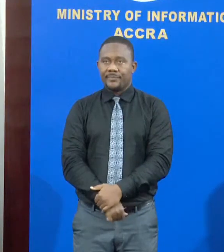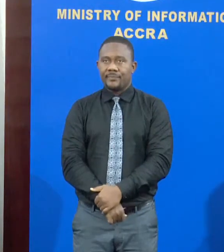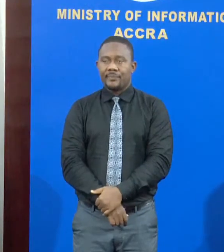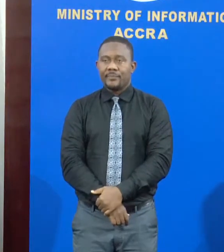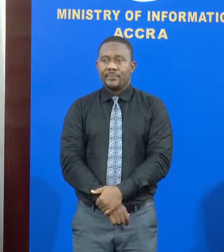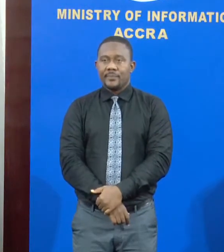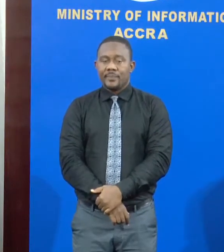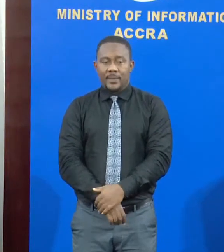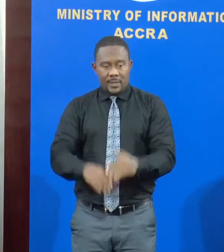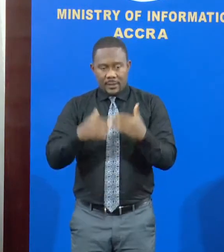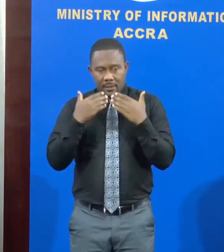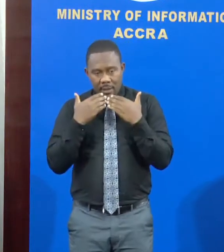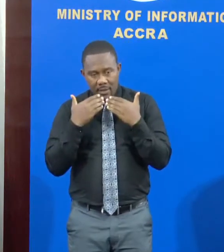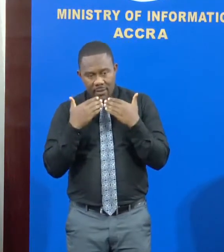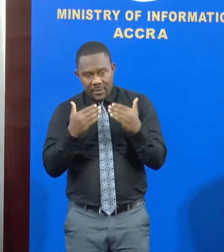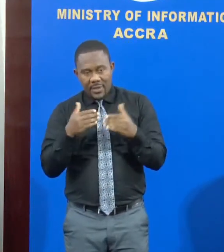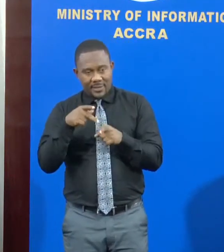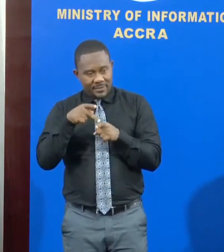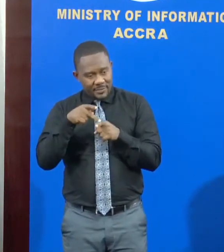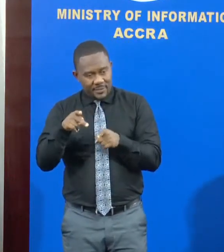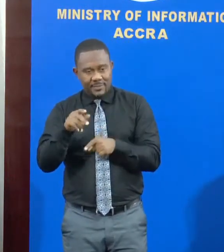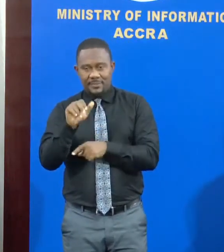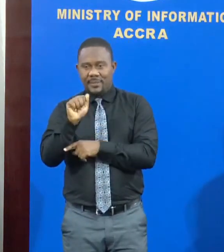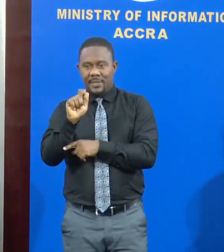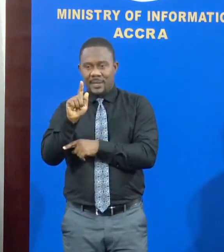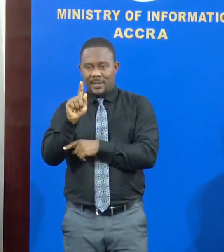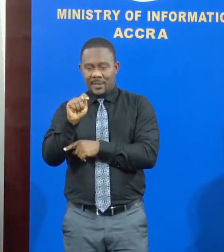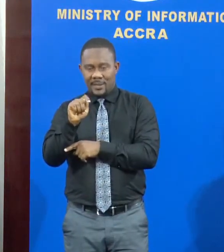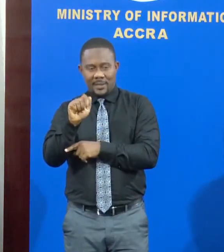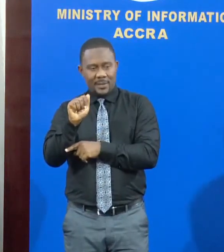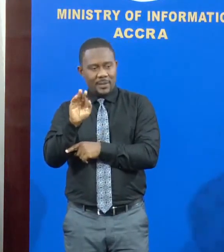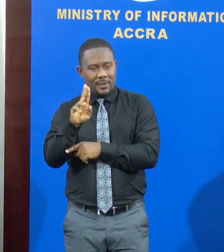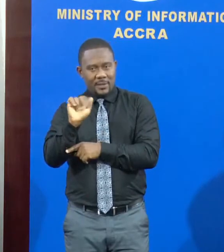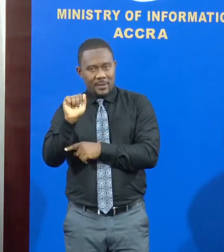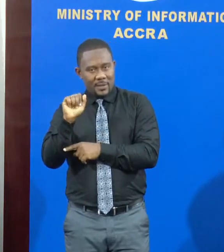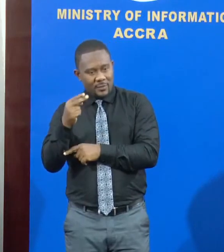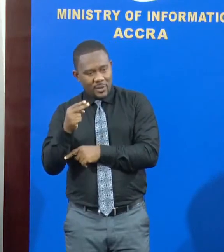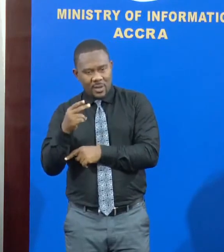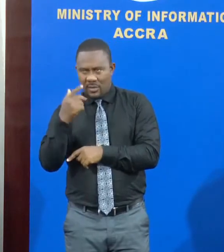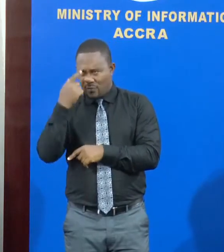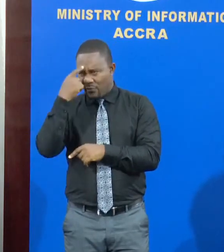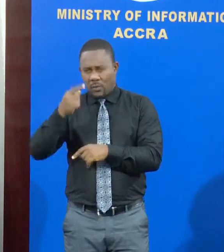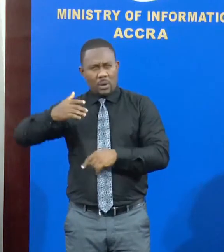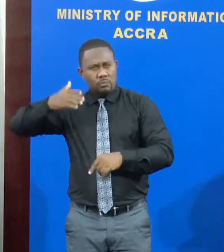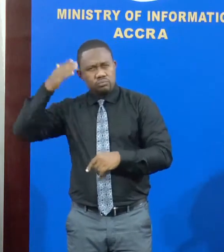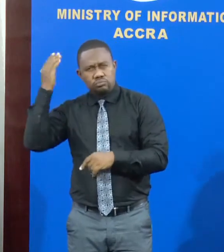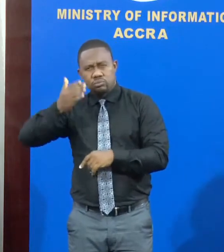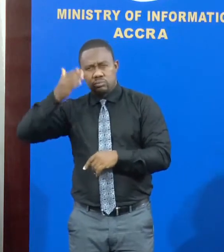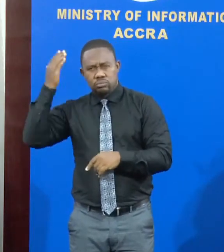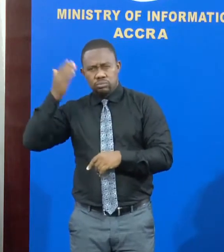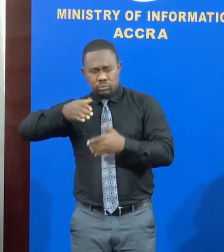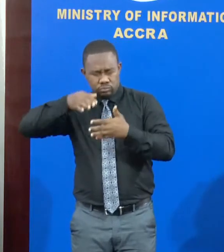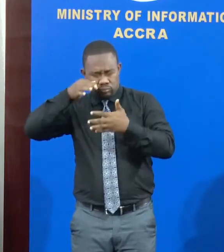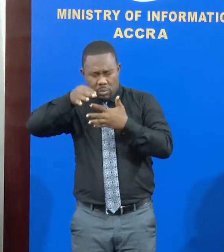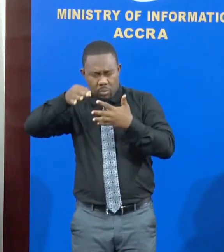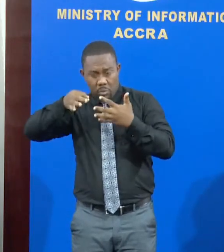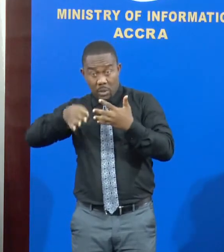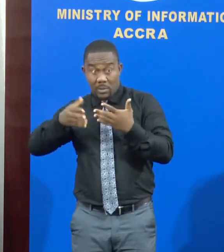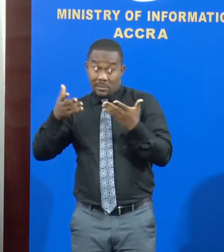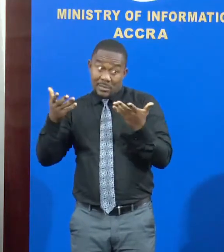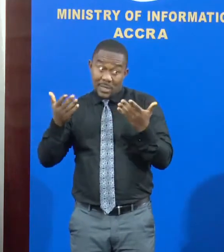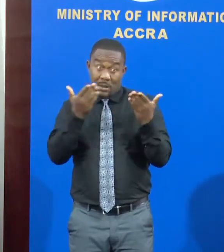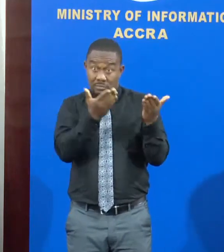Thank you so much, Professor Kenneth Ajimanatefa, for the insightful presentation. Without wasting time,